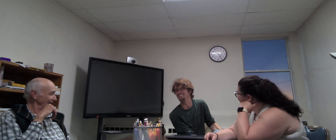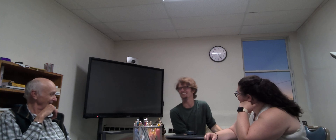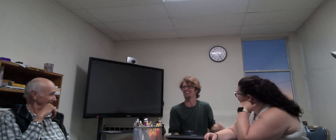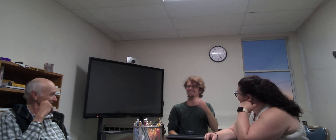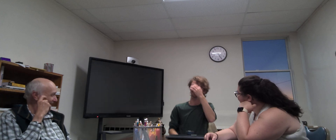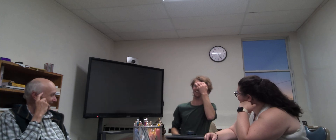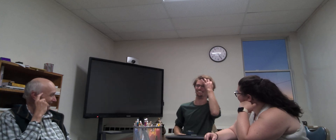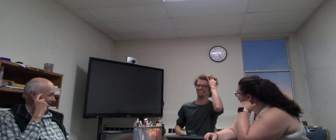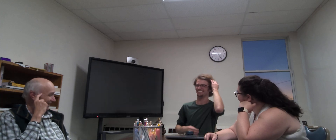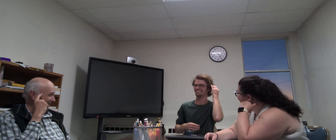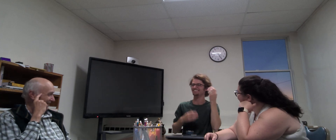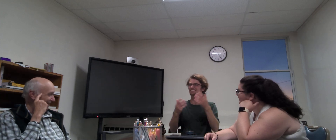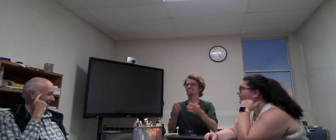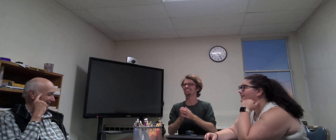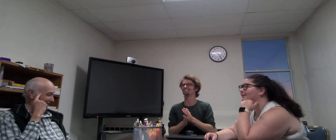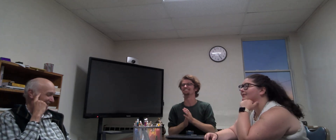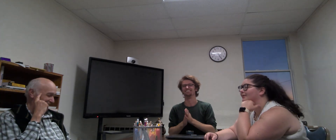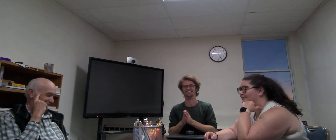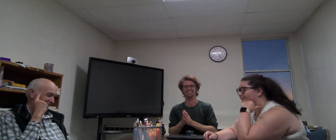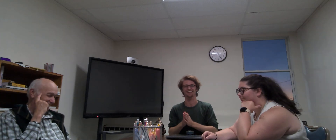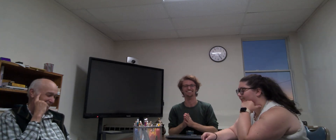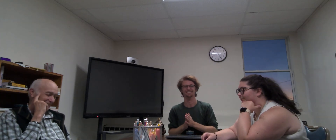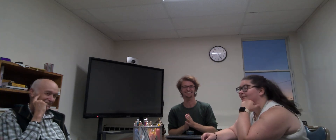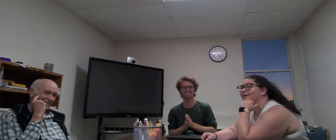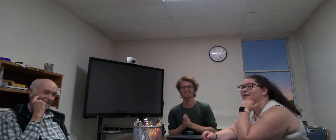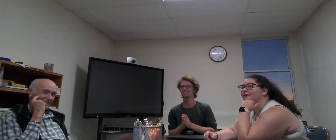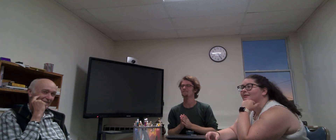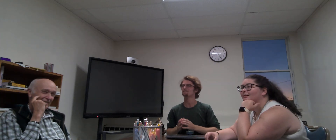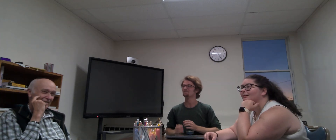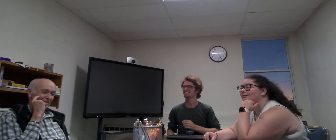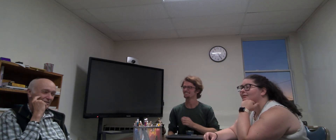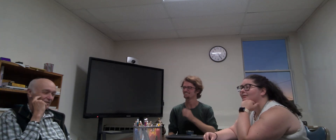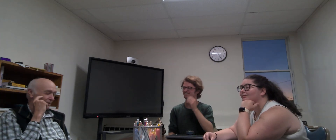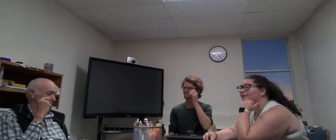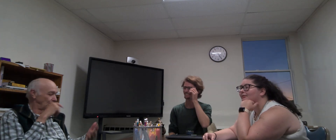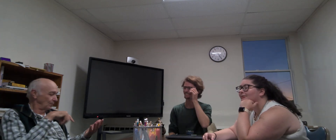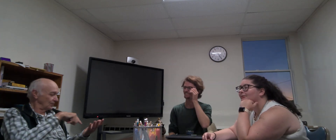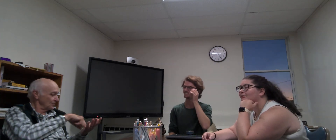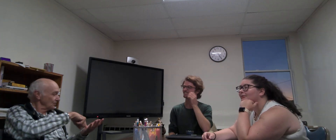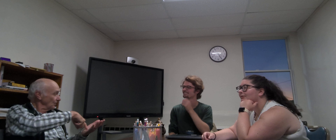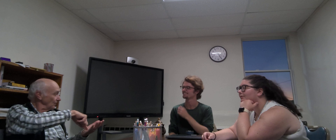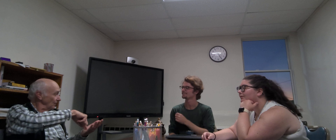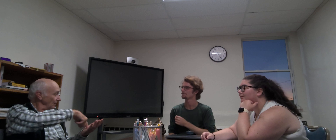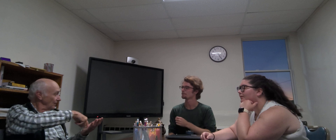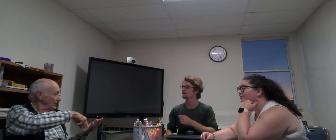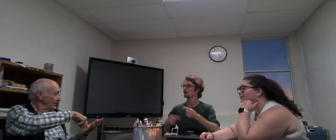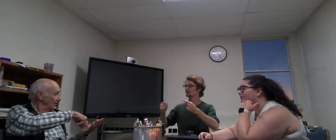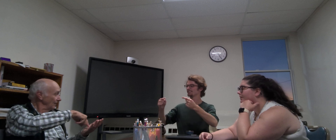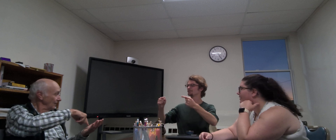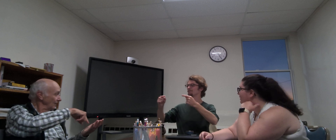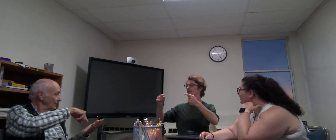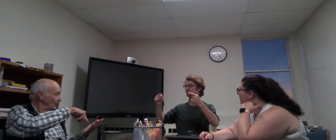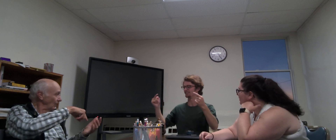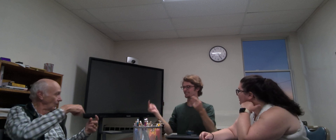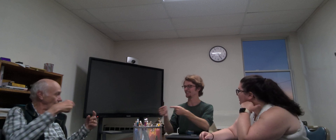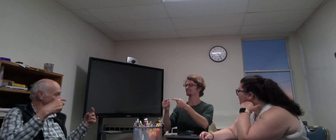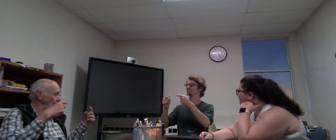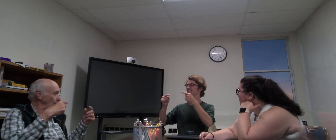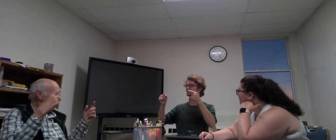start acting it out. Like, we can have some fun with it. I know But you didn't ask the But this is The her. right- where, what, hurt is with both of I your mean, you- index fingers. Is